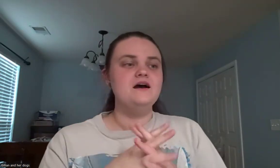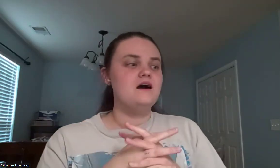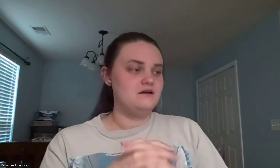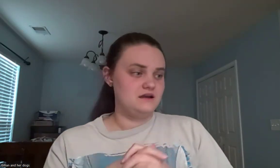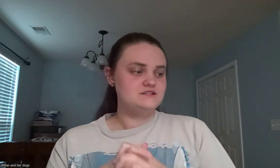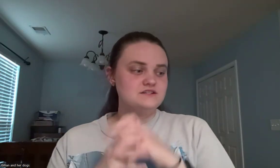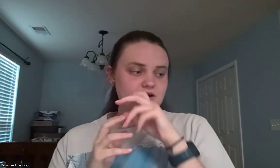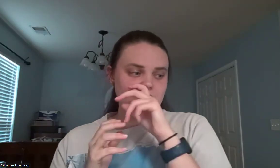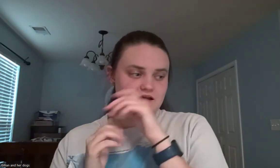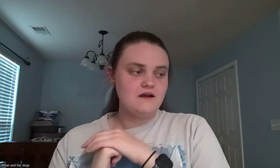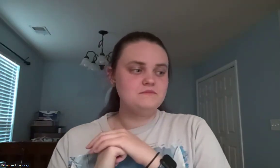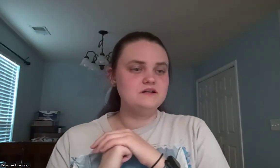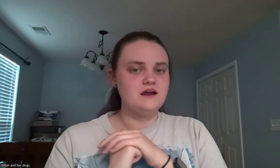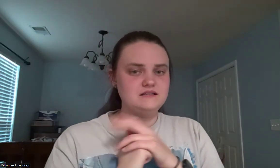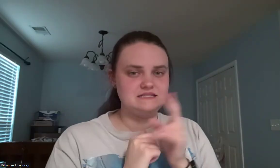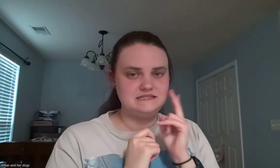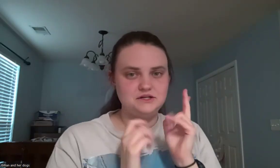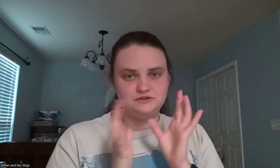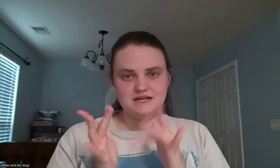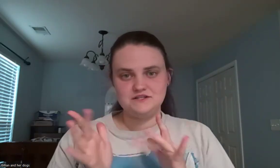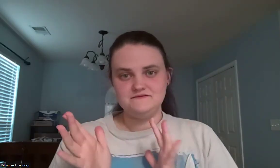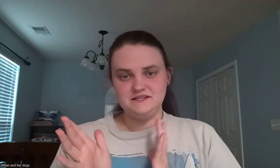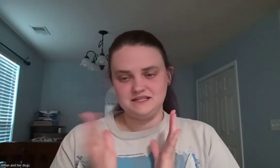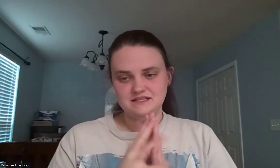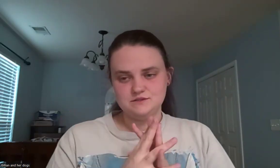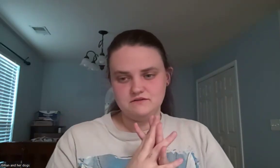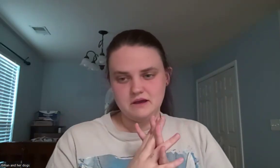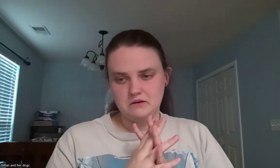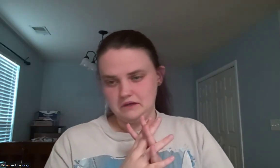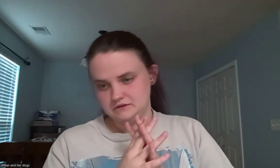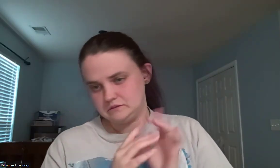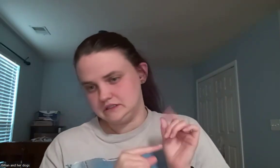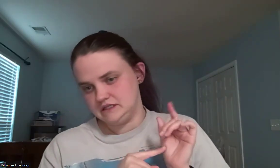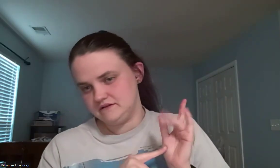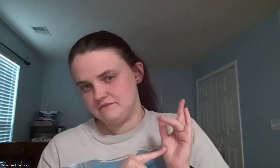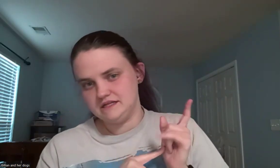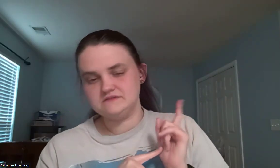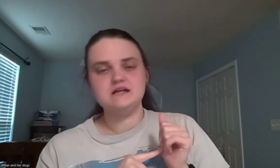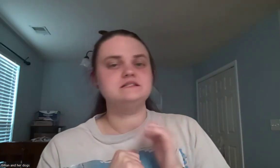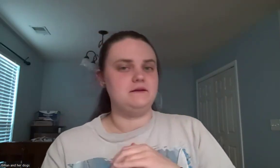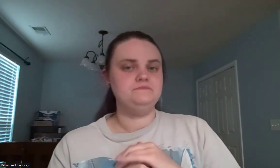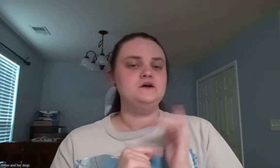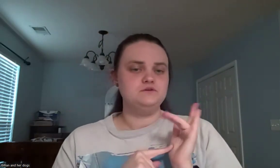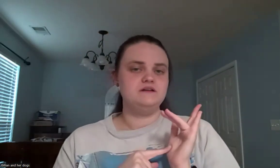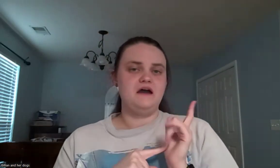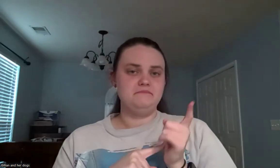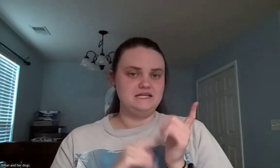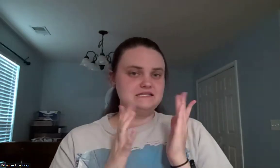All right. So now I'm going to kind of see how you guys are feeling because we have about what, 25 minutes of class? Yeah, 25 minutes